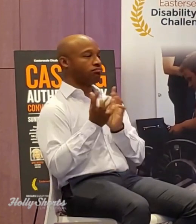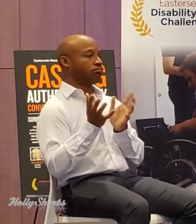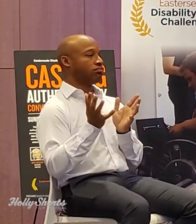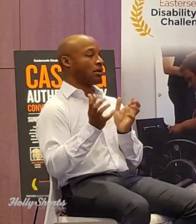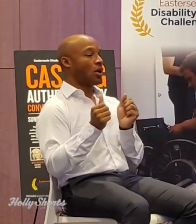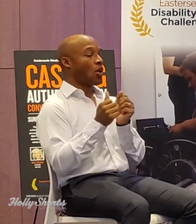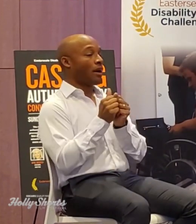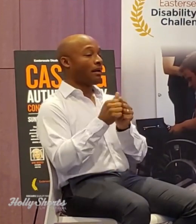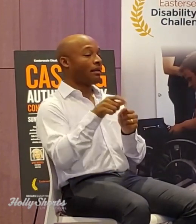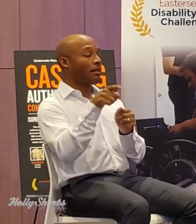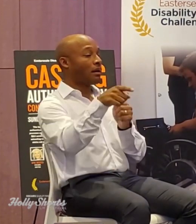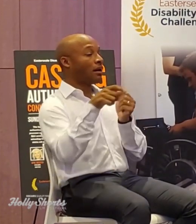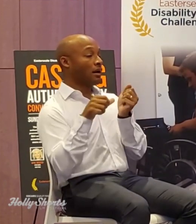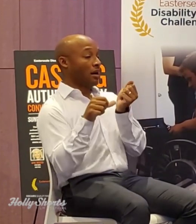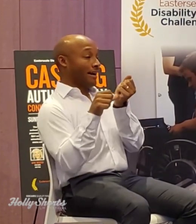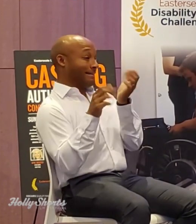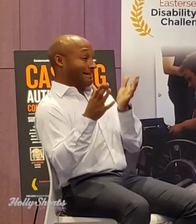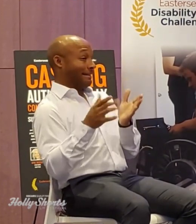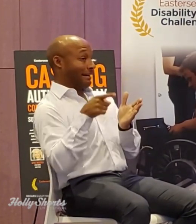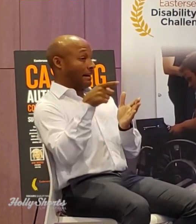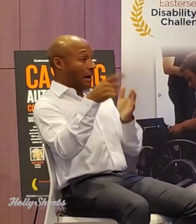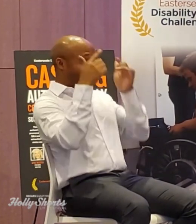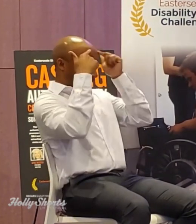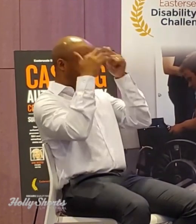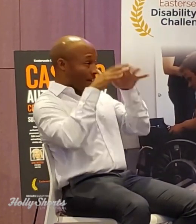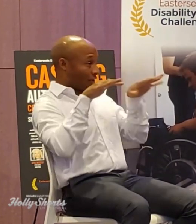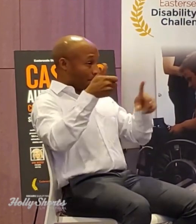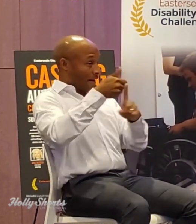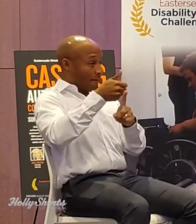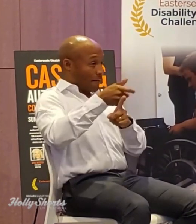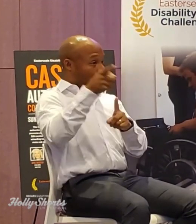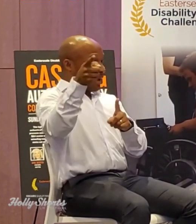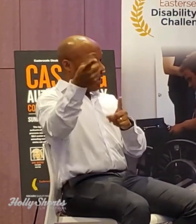he kind of came out and told me, like, he's got Asperger's, actually.